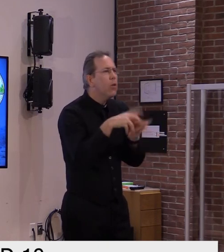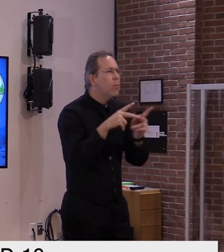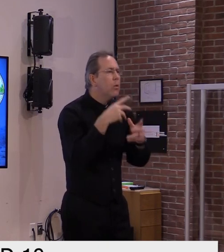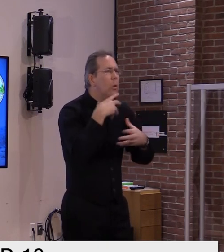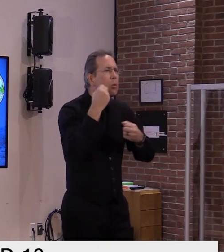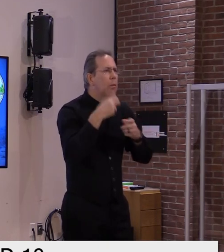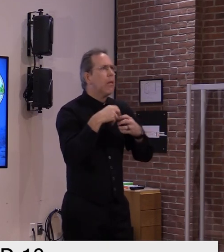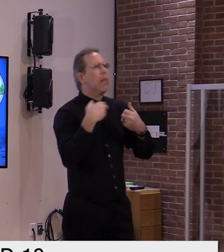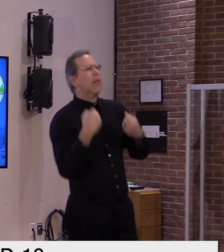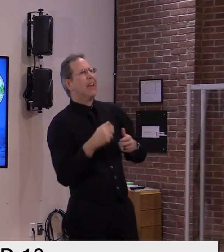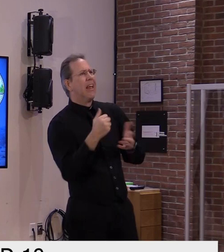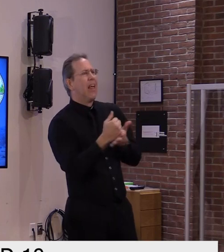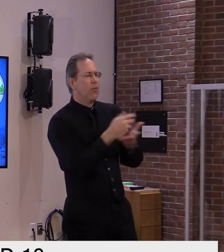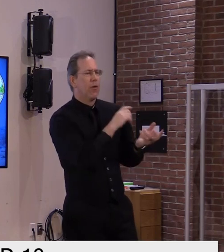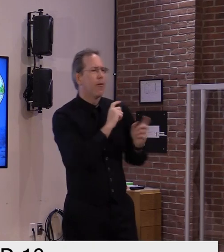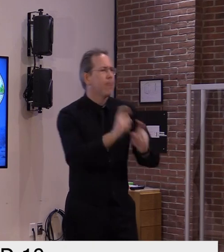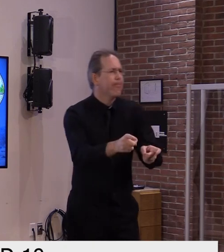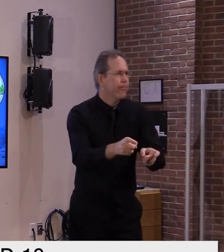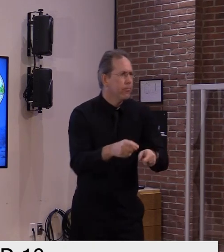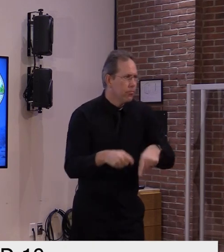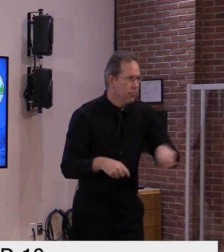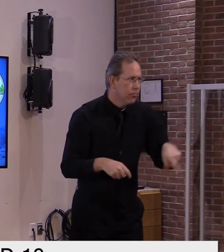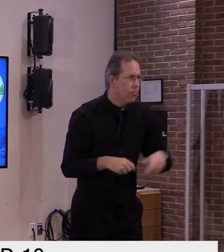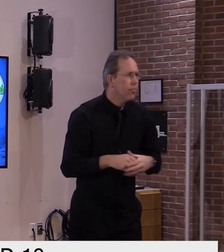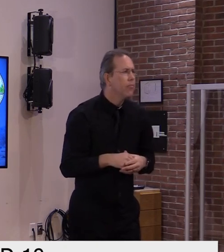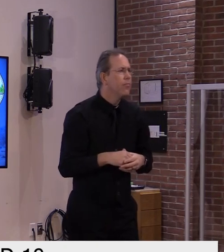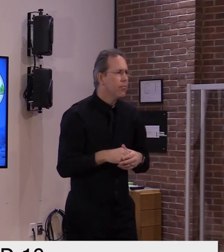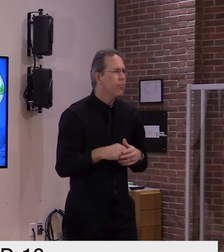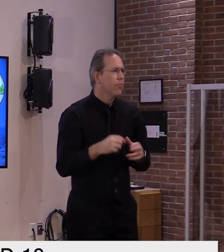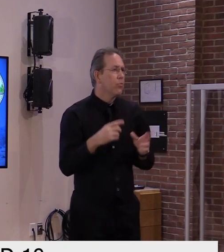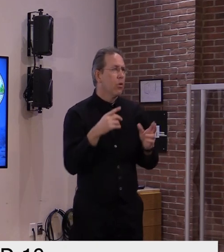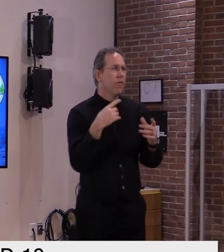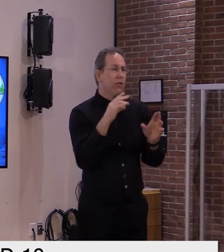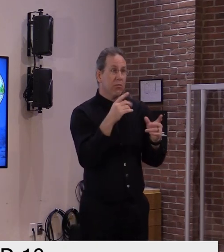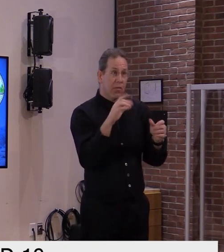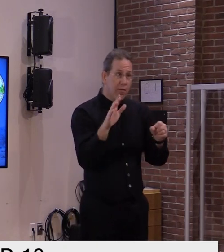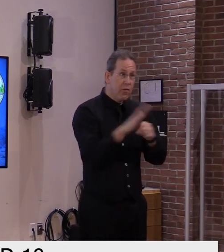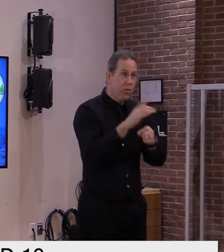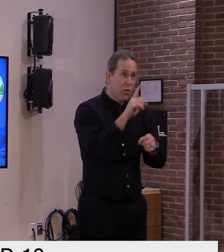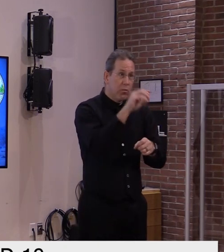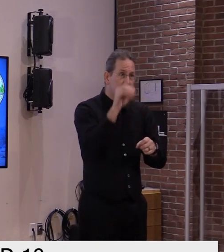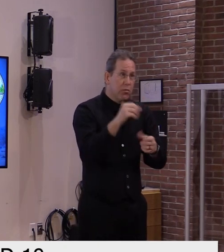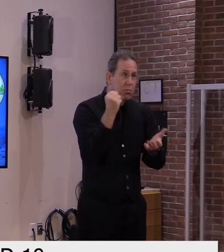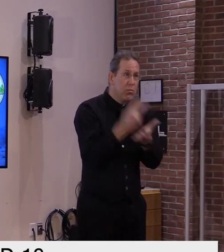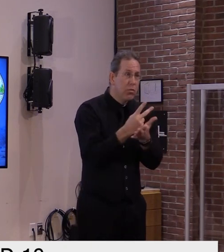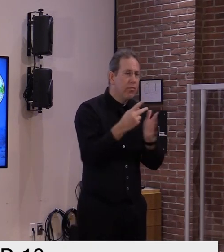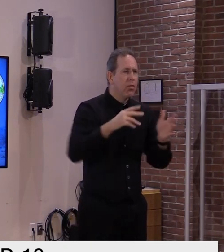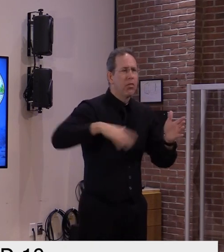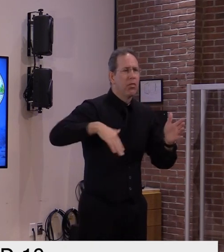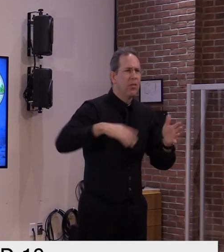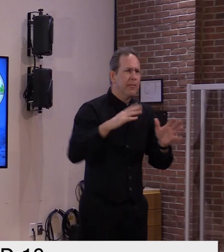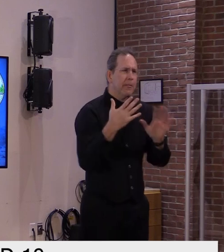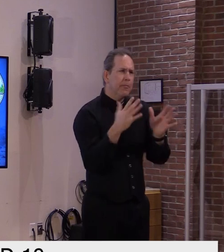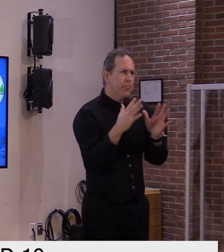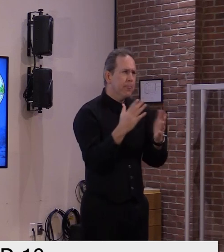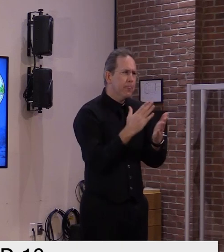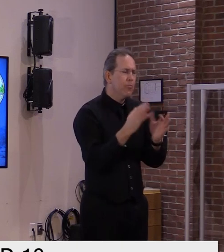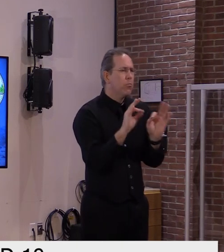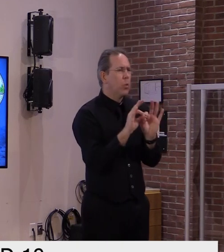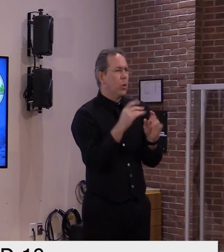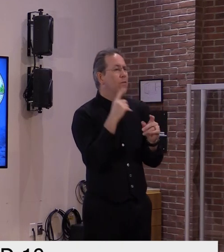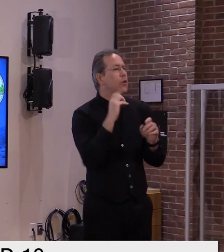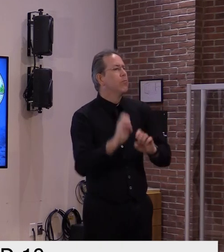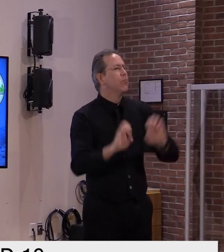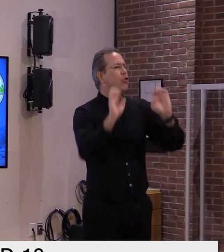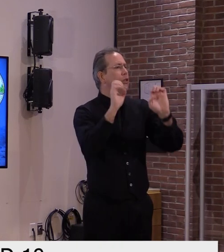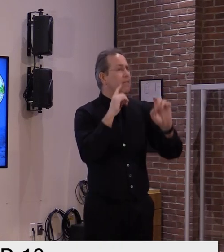seems appropriate for the patient at hand. And along these same lines, a small randomized